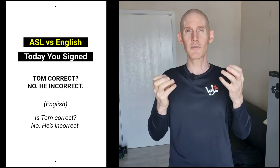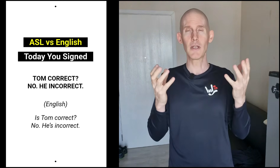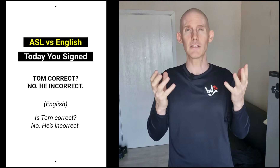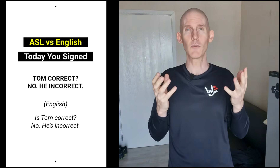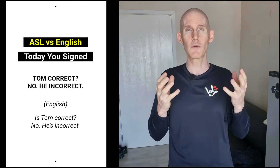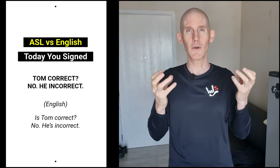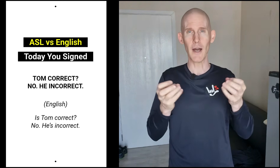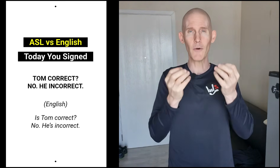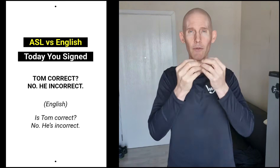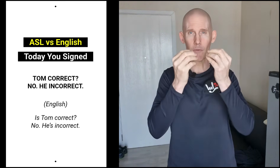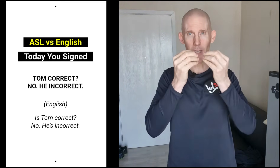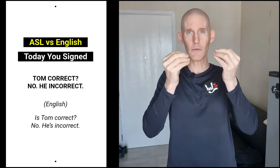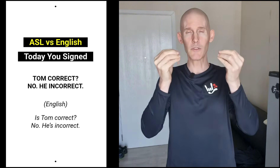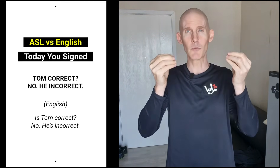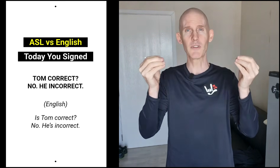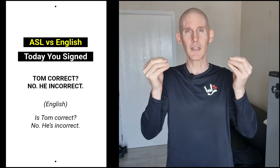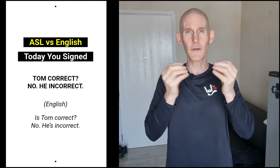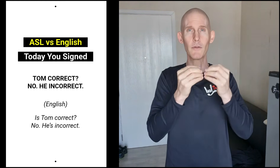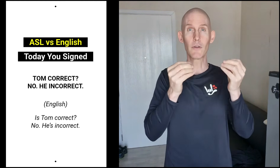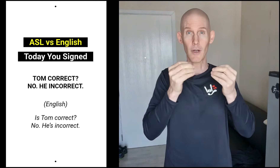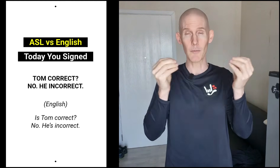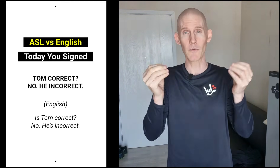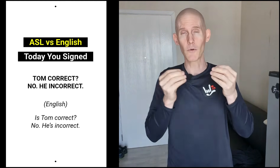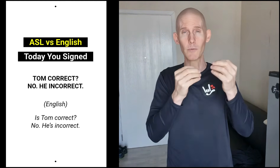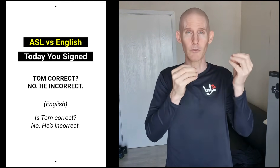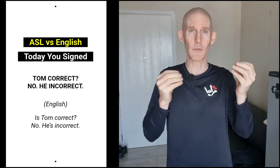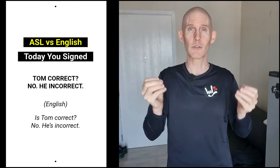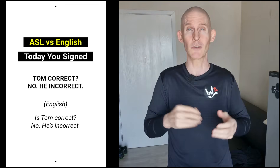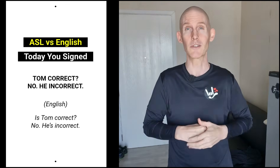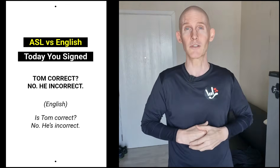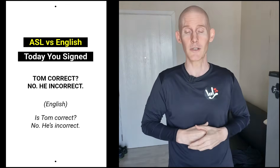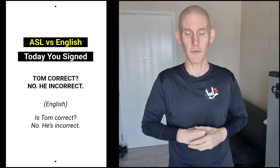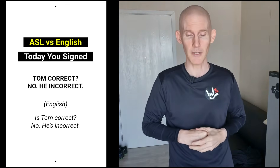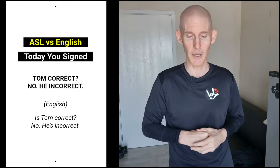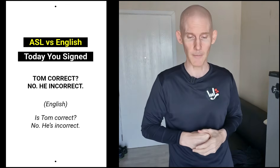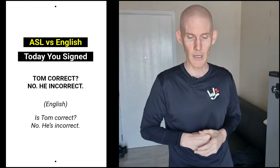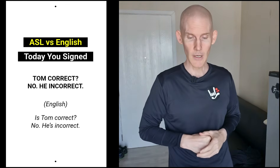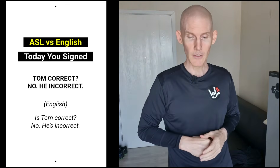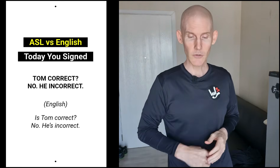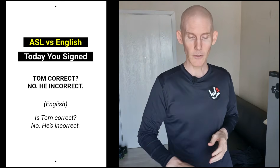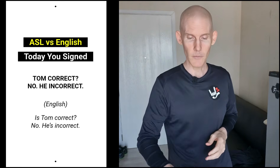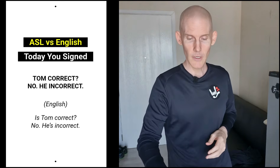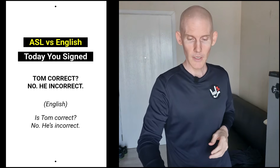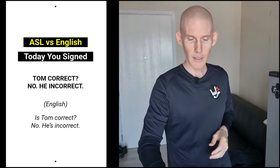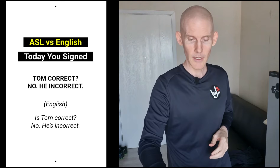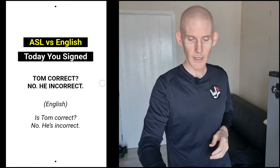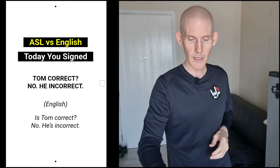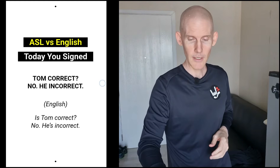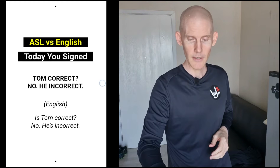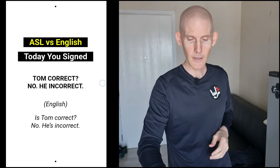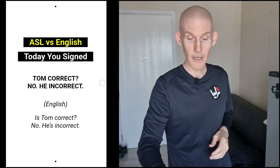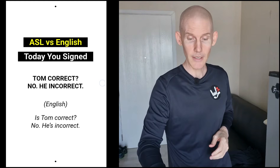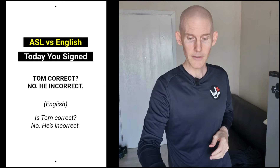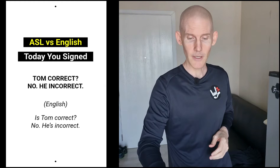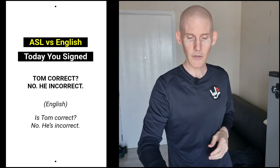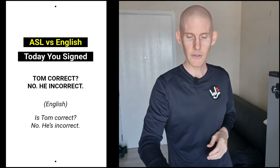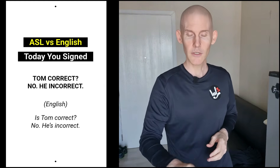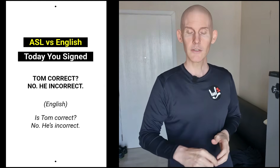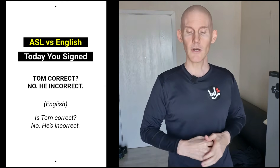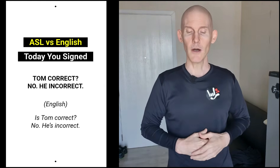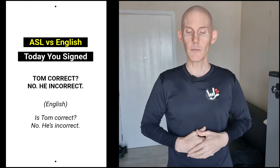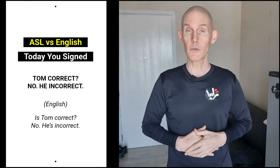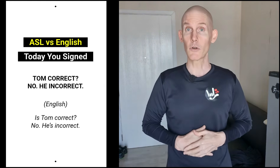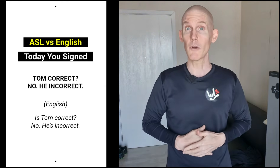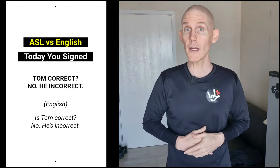syntax is just a fancy word for how the language is put together, the grammar forms, grammar structure, stuff like that. So in ASL,